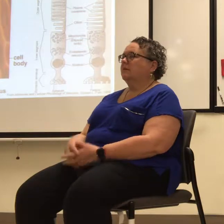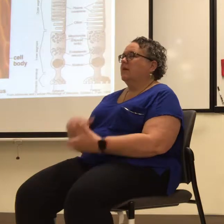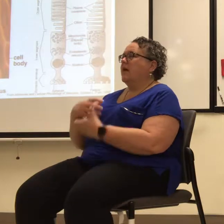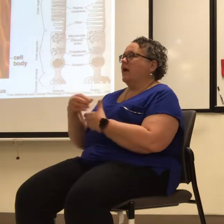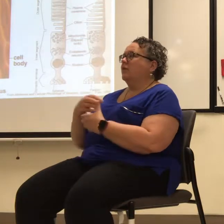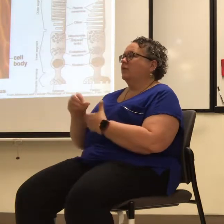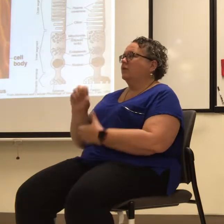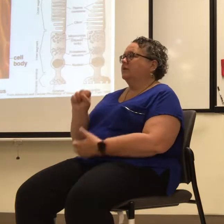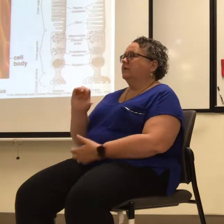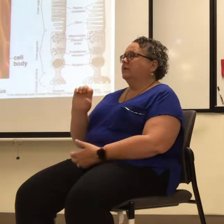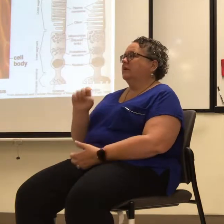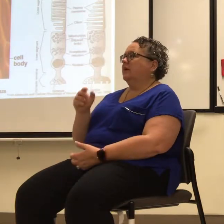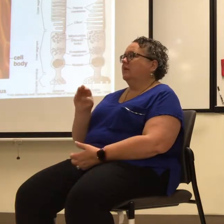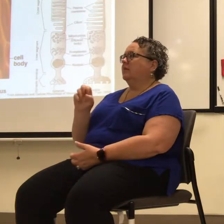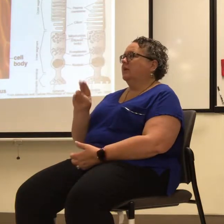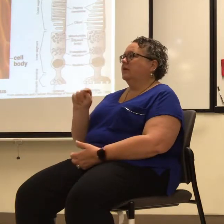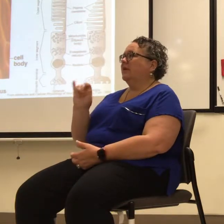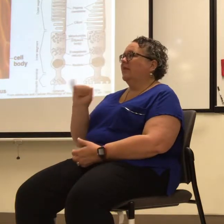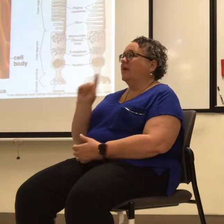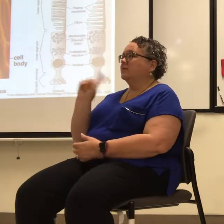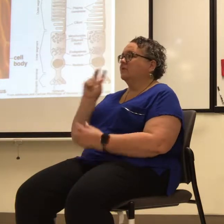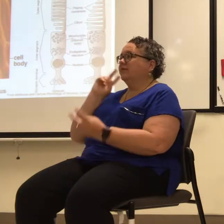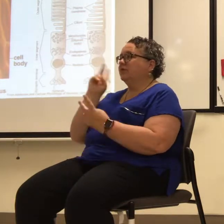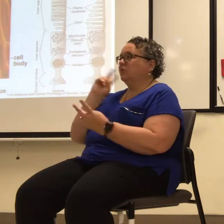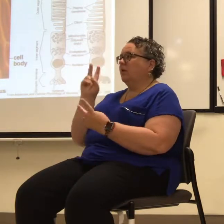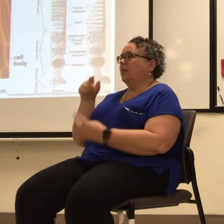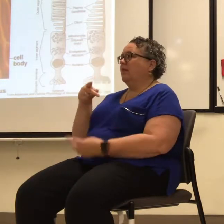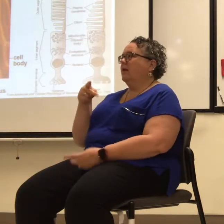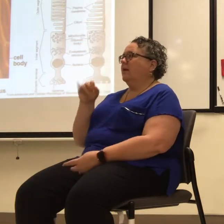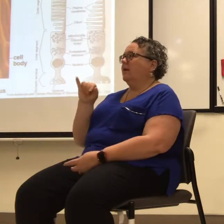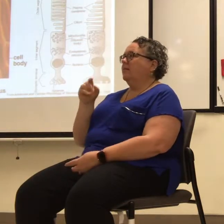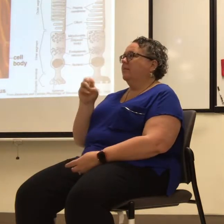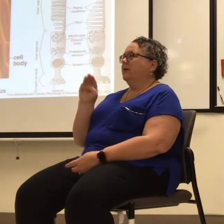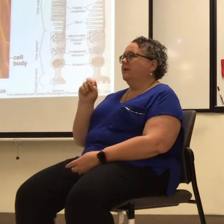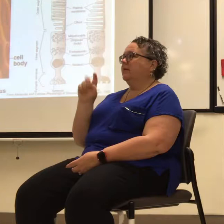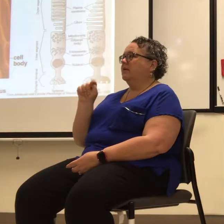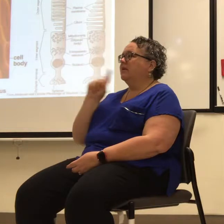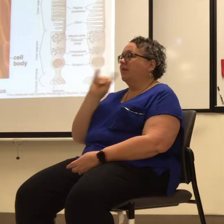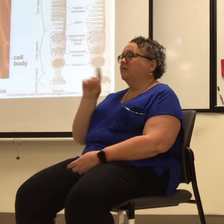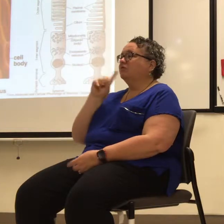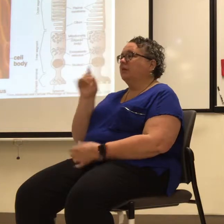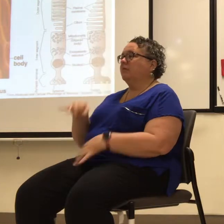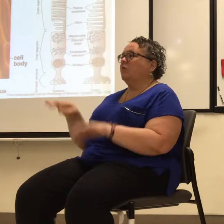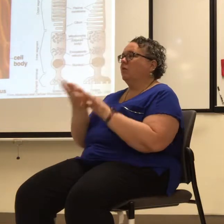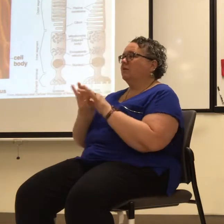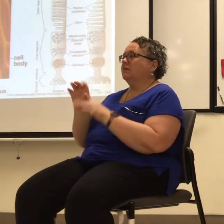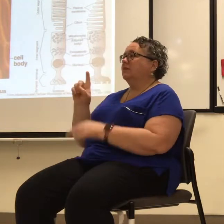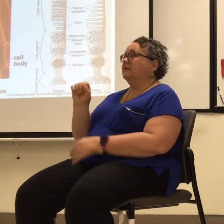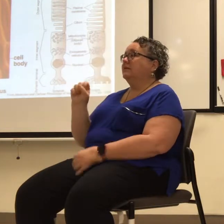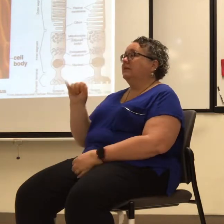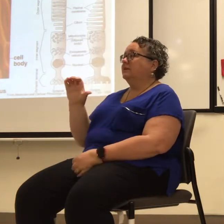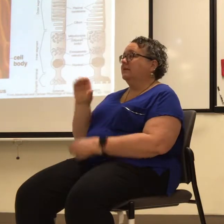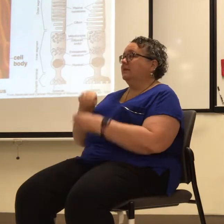Outer segment. That's where the visual pigment is. Okay, that's important. Got these discs inside.